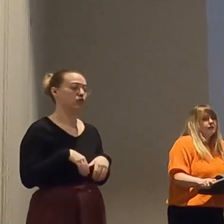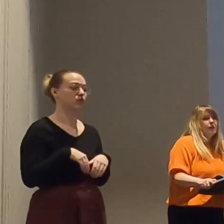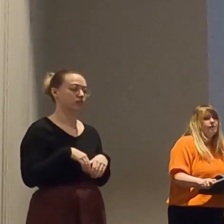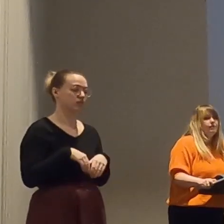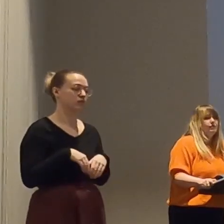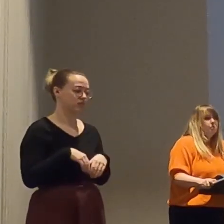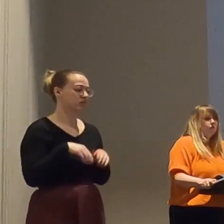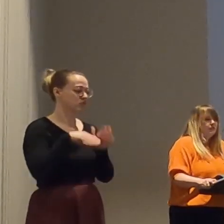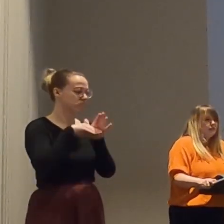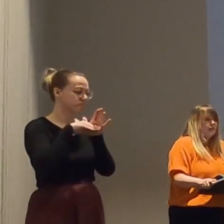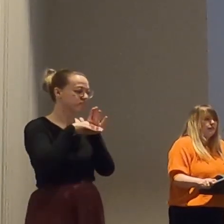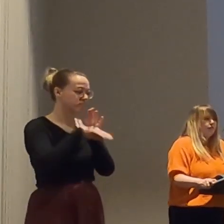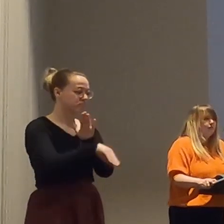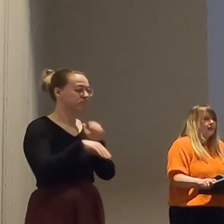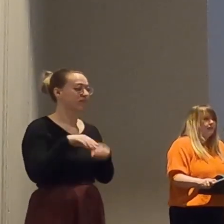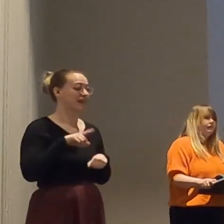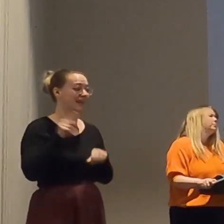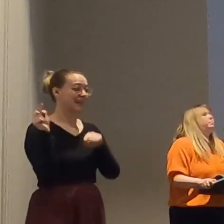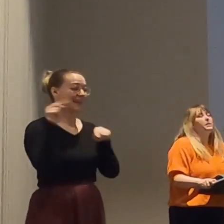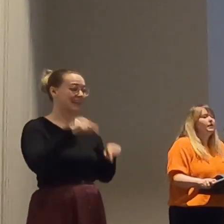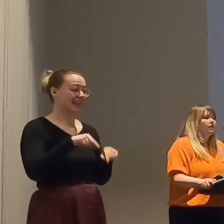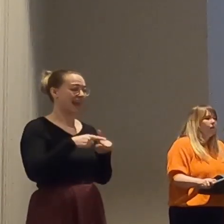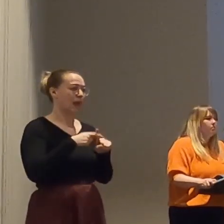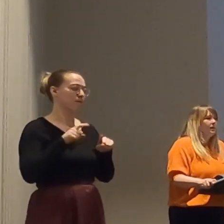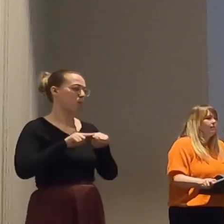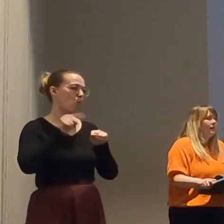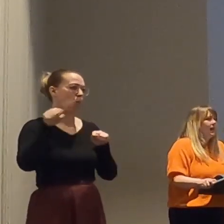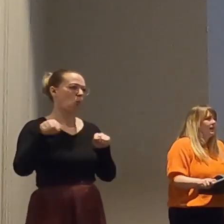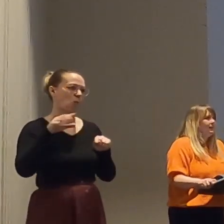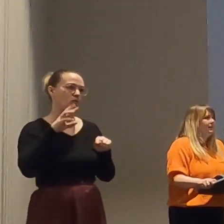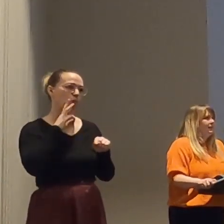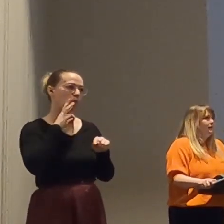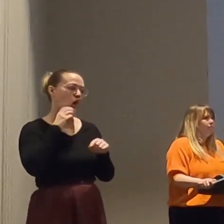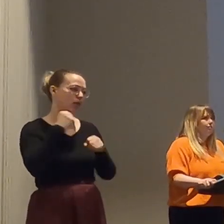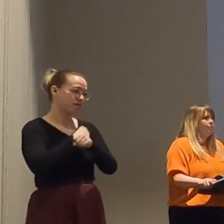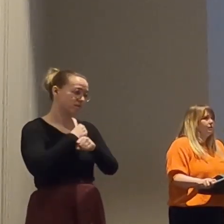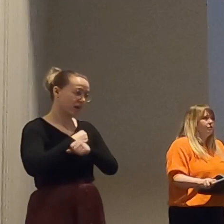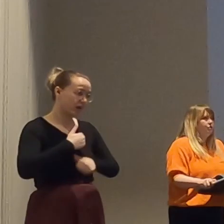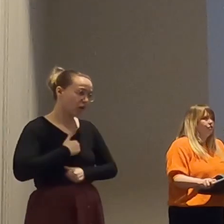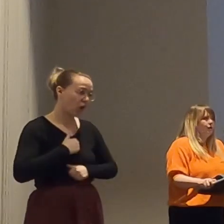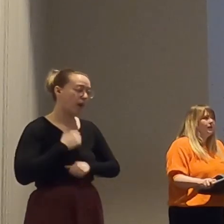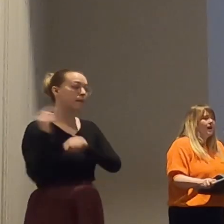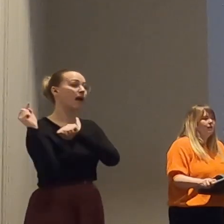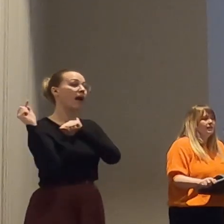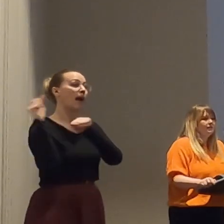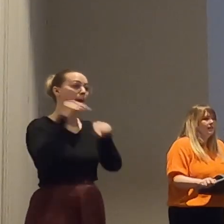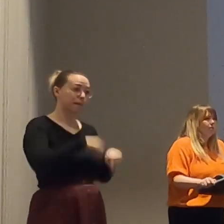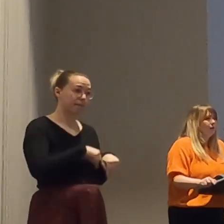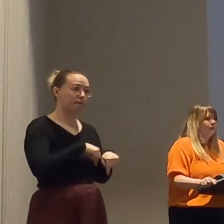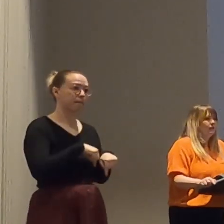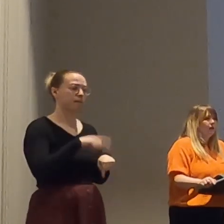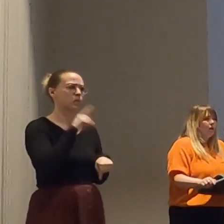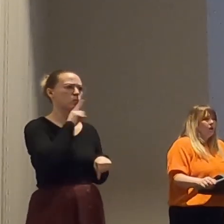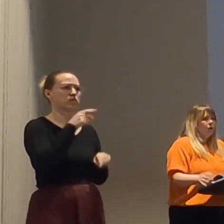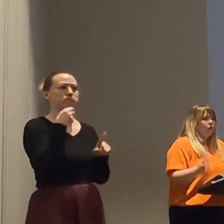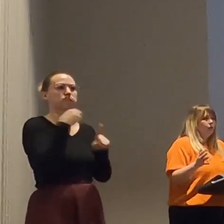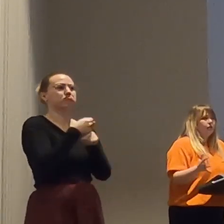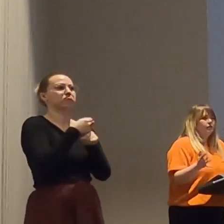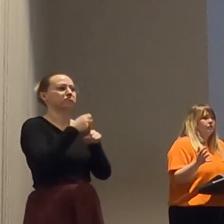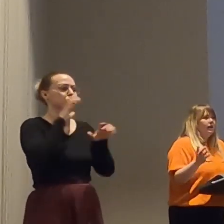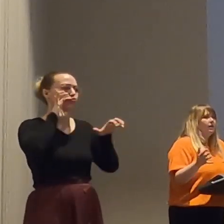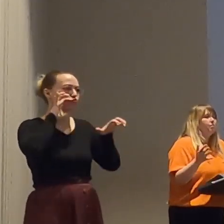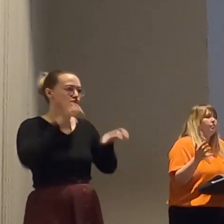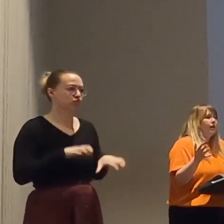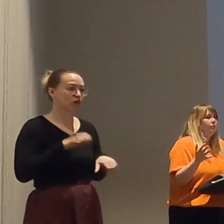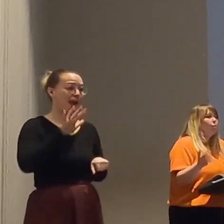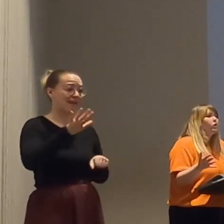actually just come from overseas from being in the Army, and he was just struck how his neighborhood